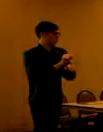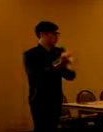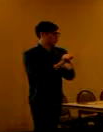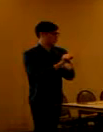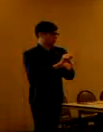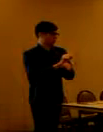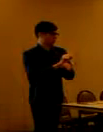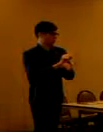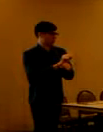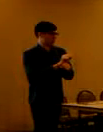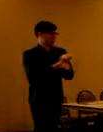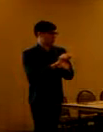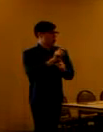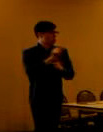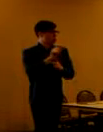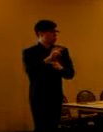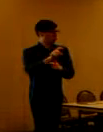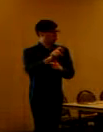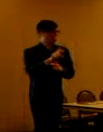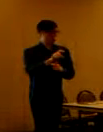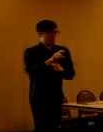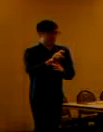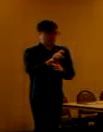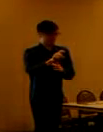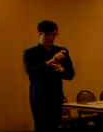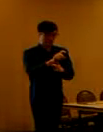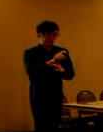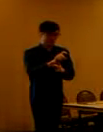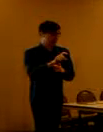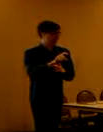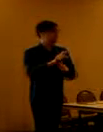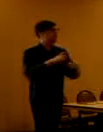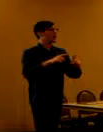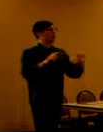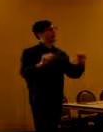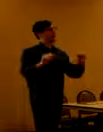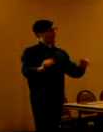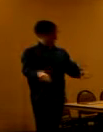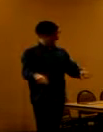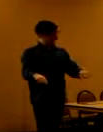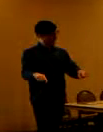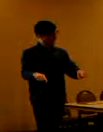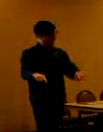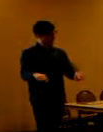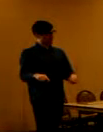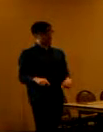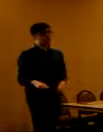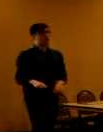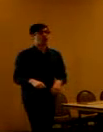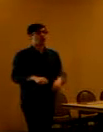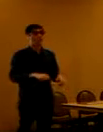you can work, but should you work? No, but you can.